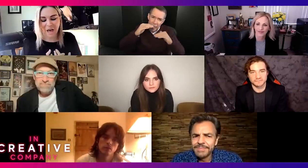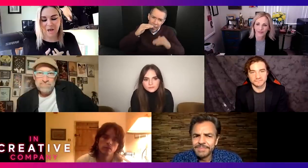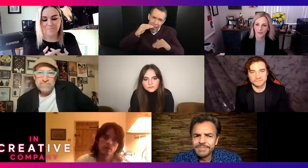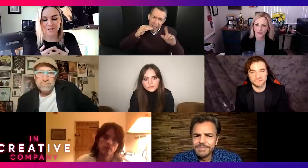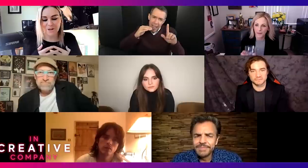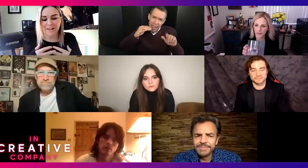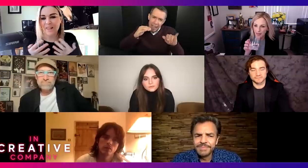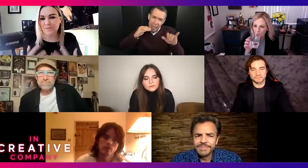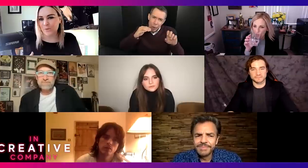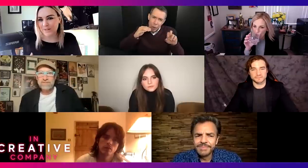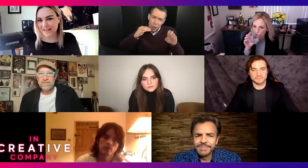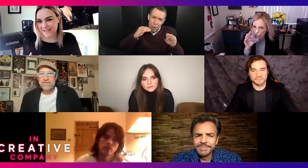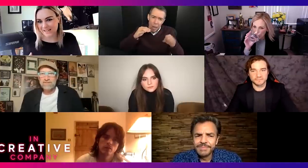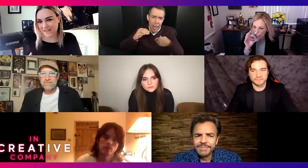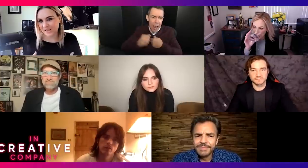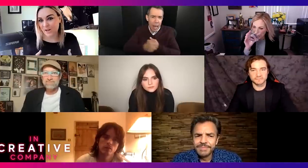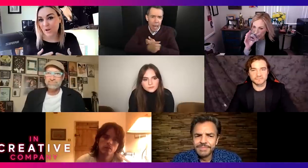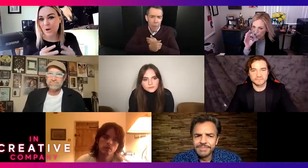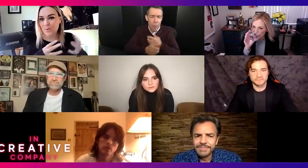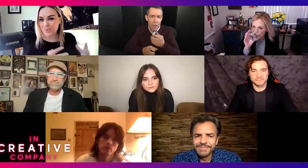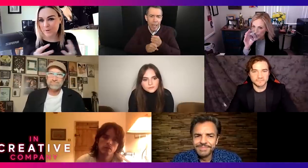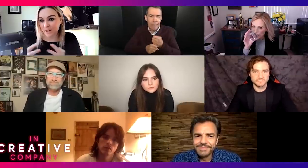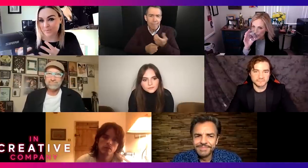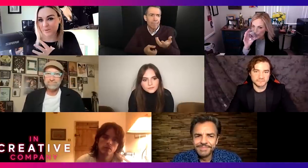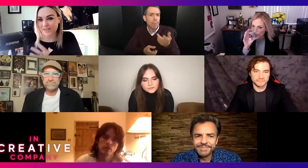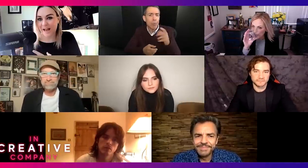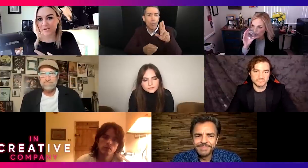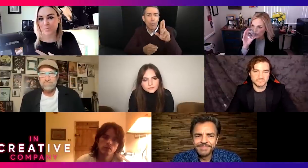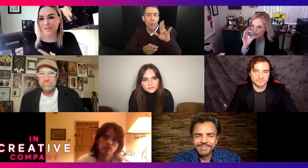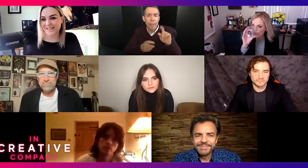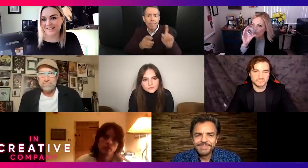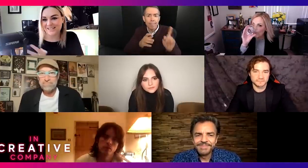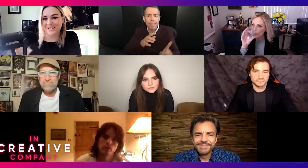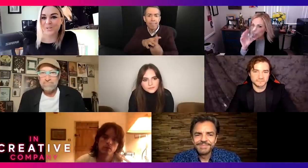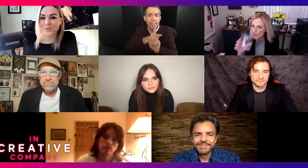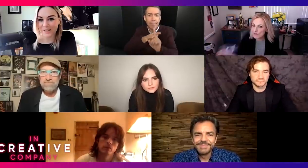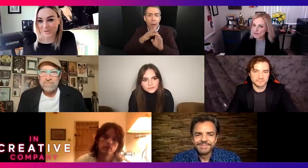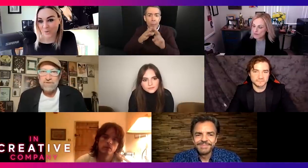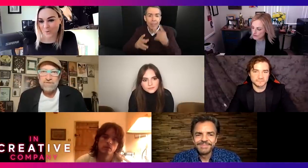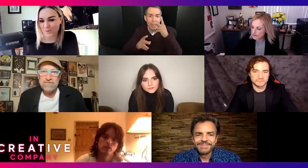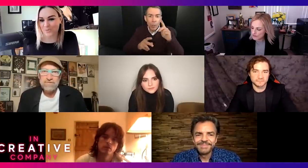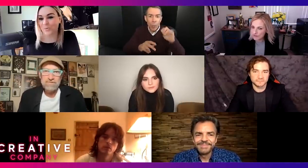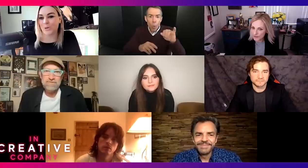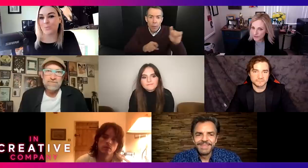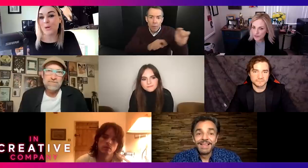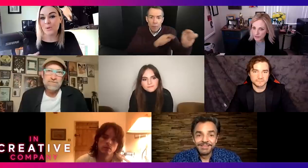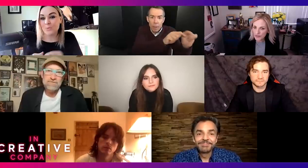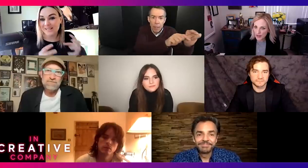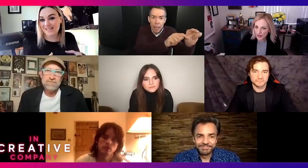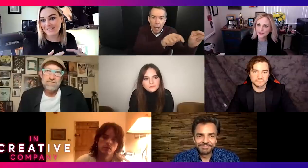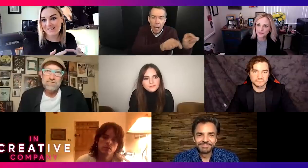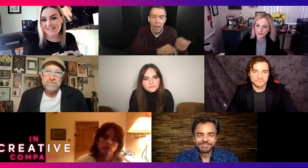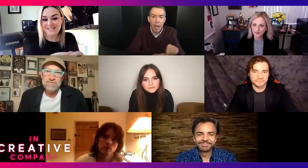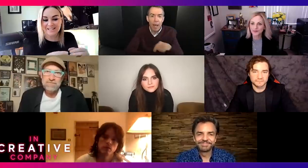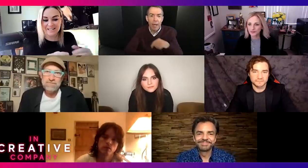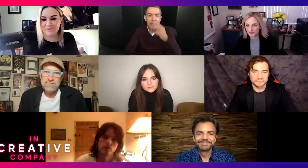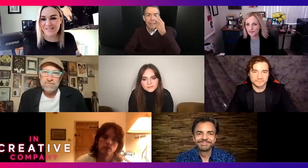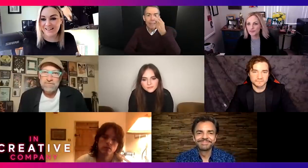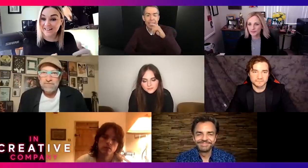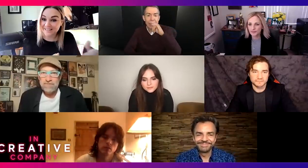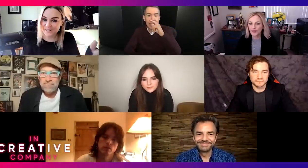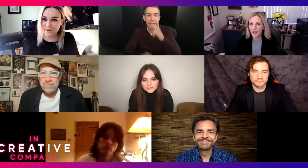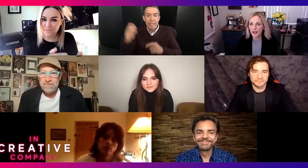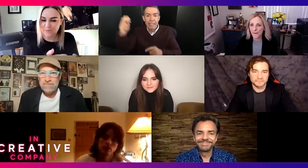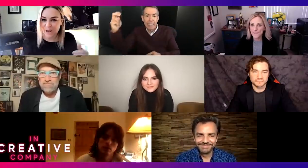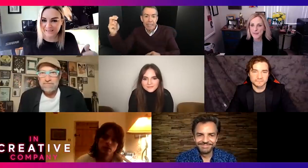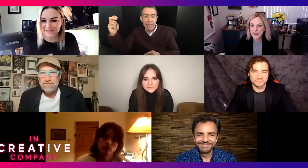texture. You know, I love that we get details like when Ruby comes to his house, we see his kids' toys in the corner of the room. We see his kids sitting